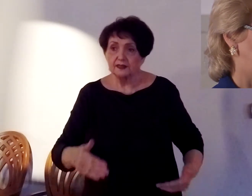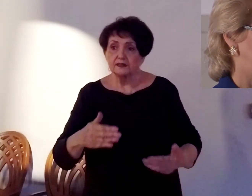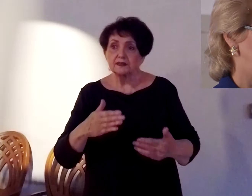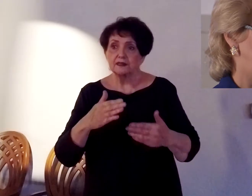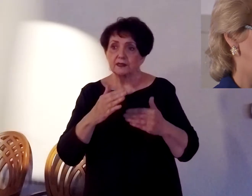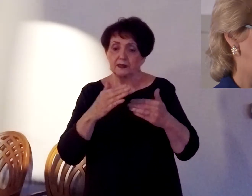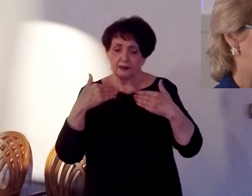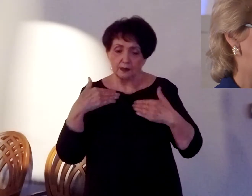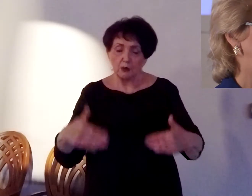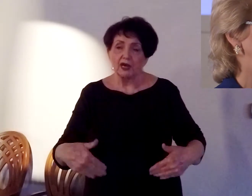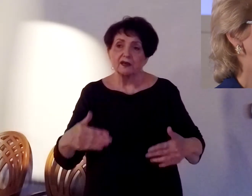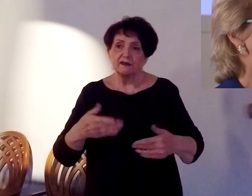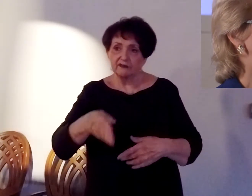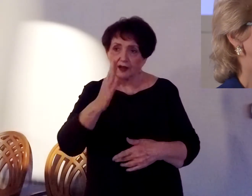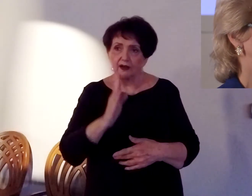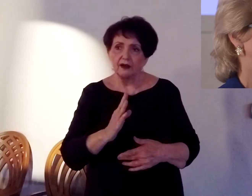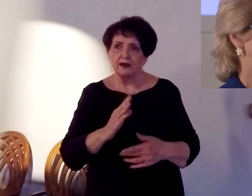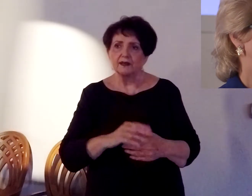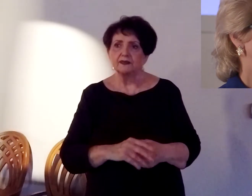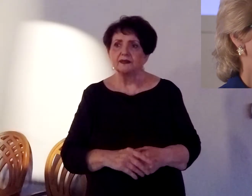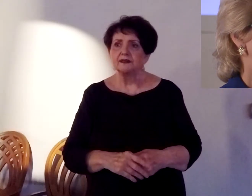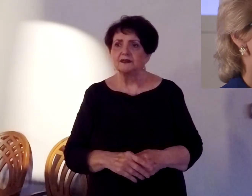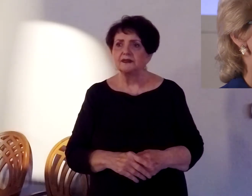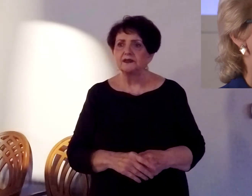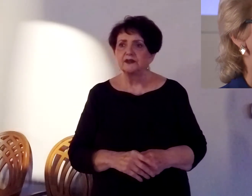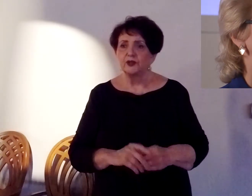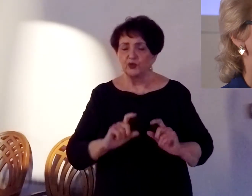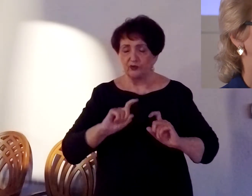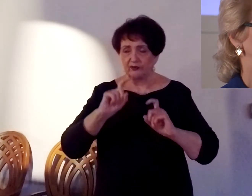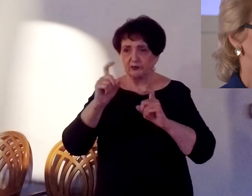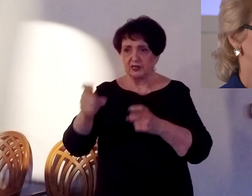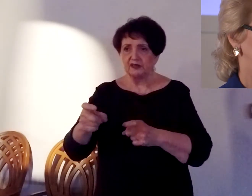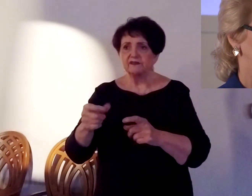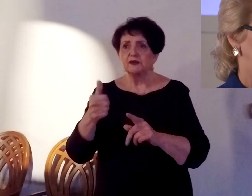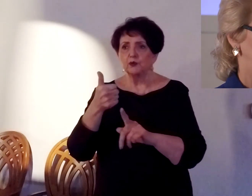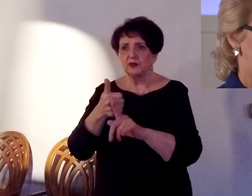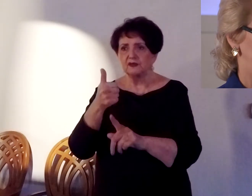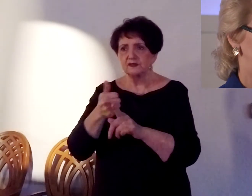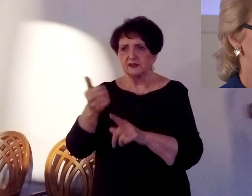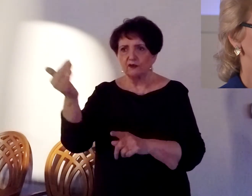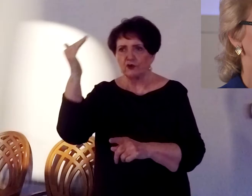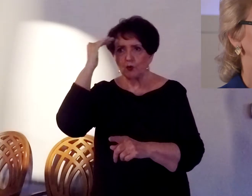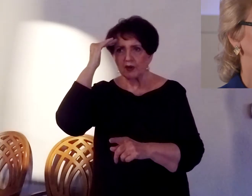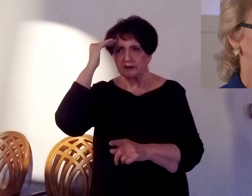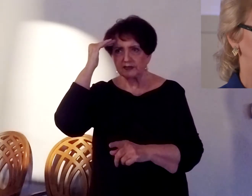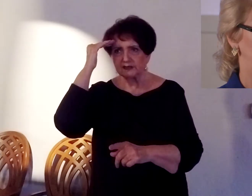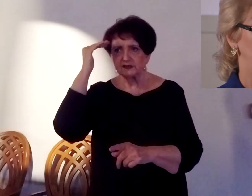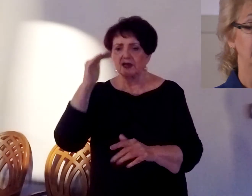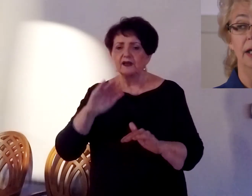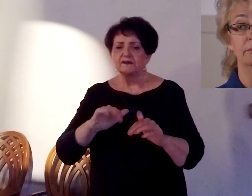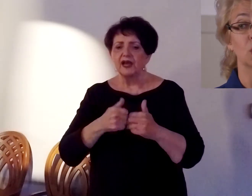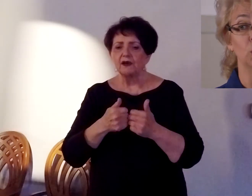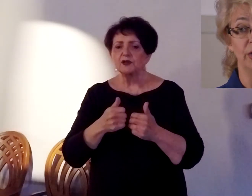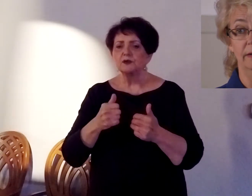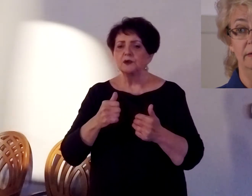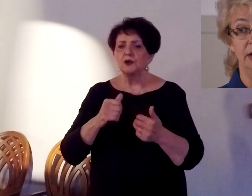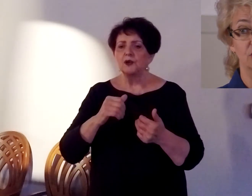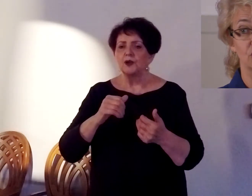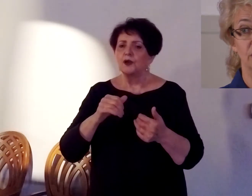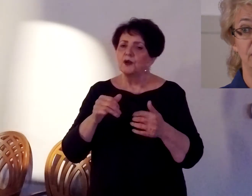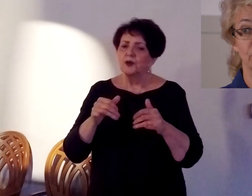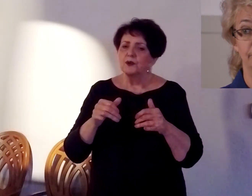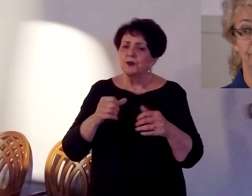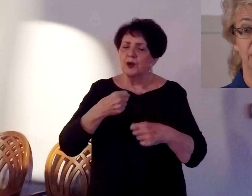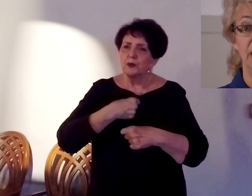the universe, and you have been gifted with the self-awareness of how to take that Play-Doh and mold it